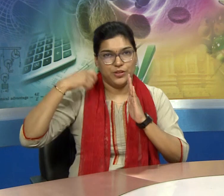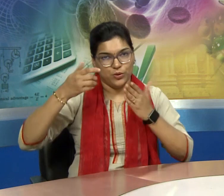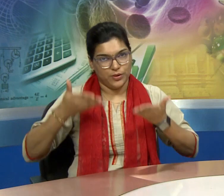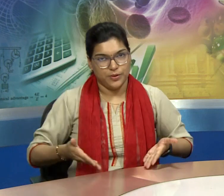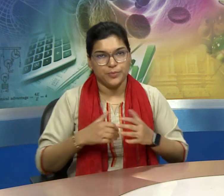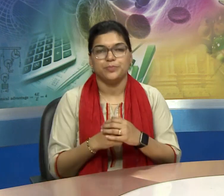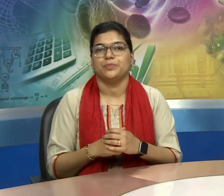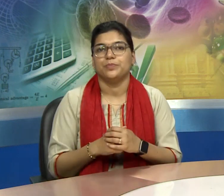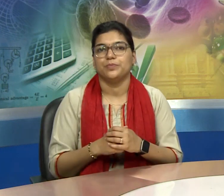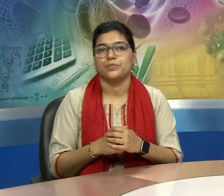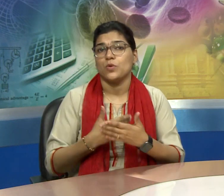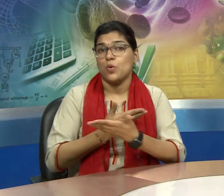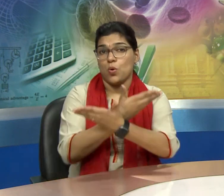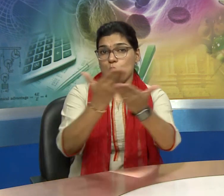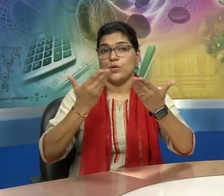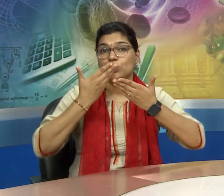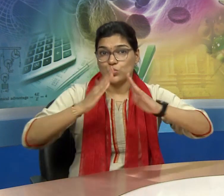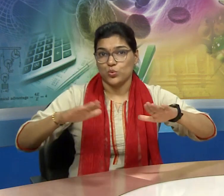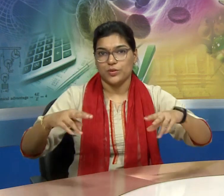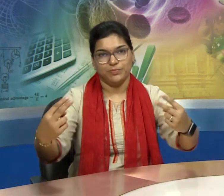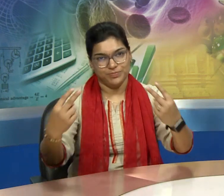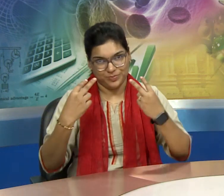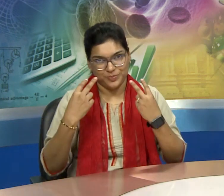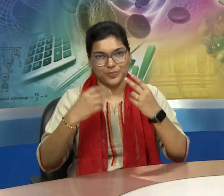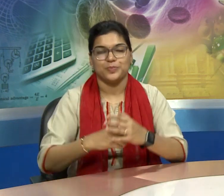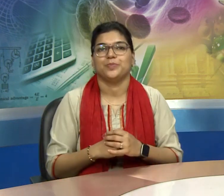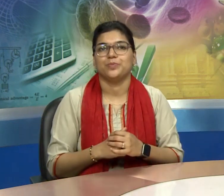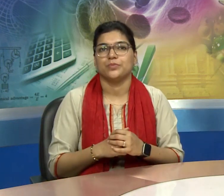NIOS welcomes you in this educational video.